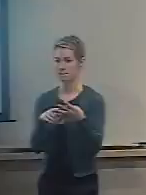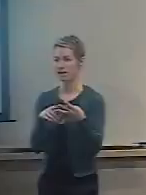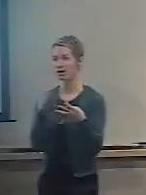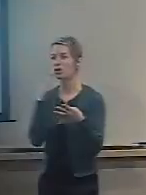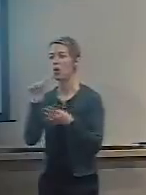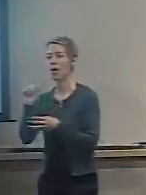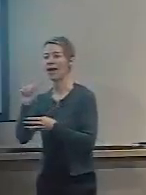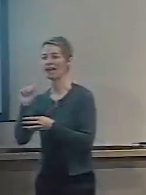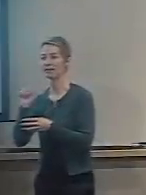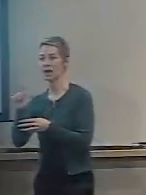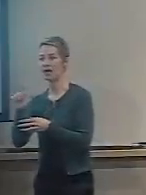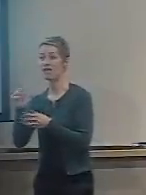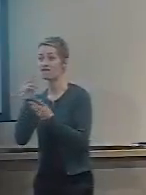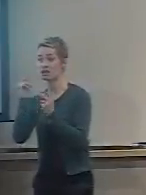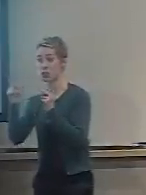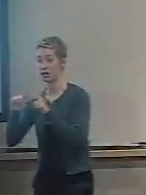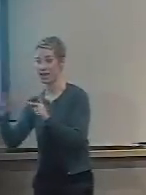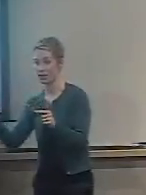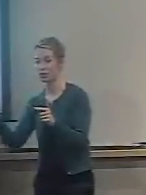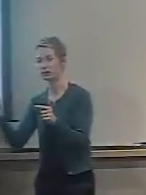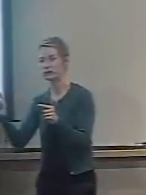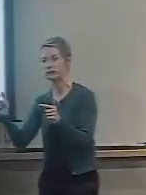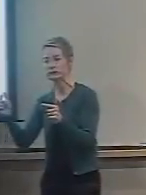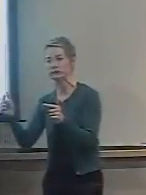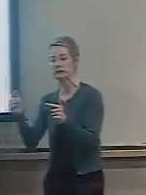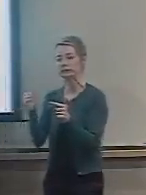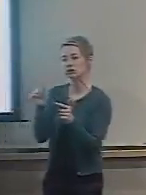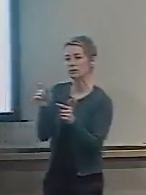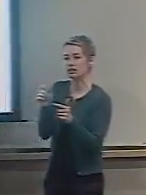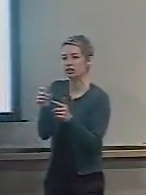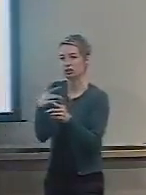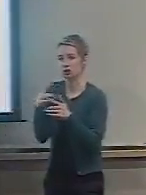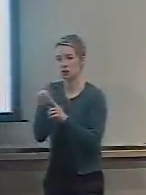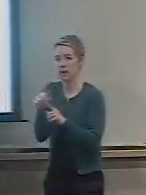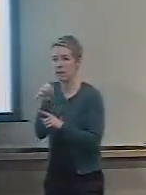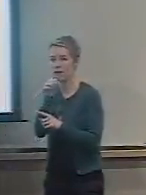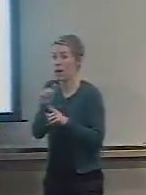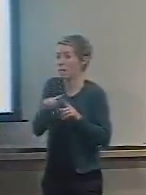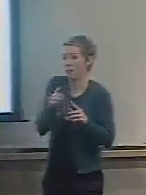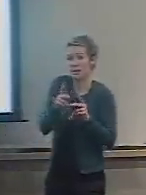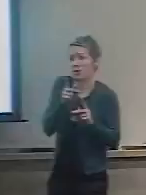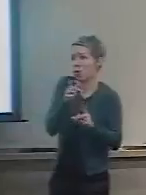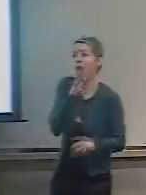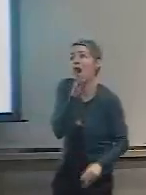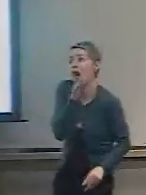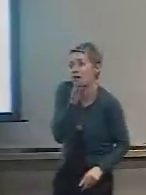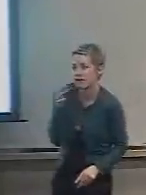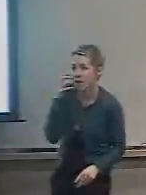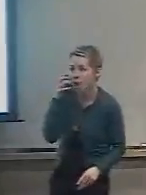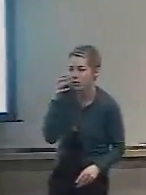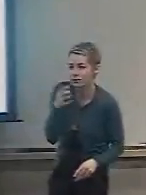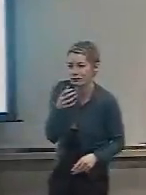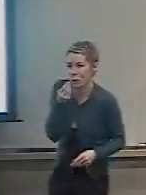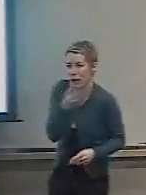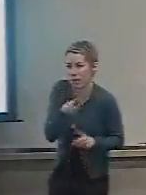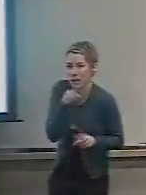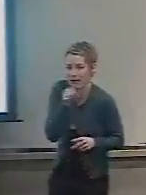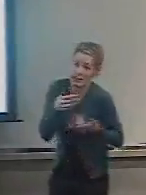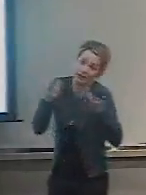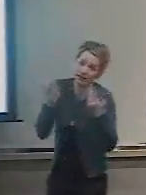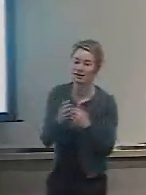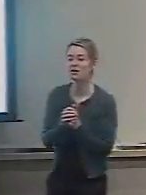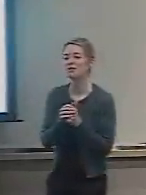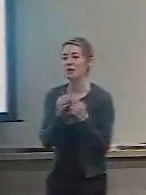ASL is a visual language, would be concerned about privacy. Well, people on cell phones don't seem to be concerned about privacy. And